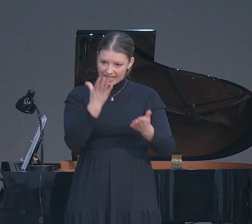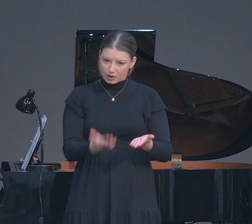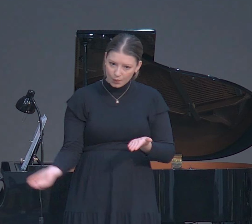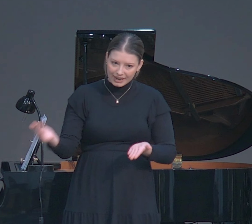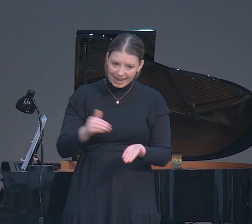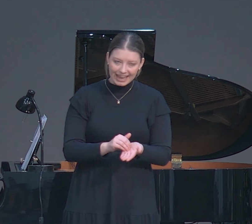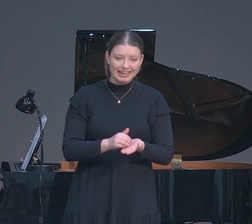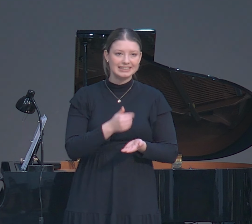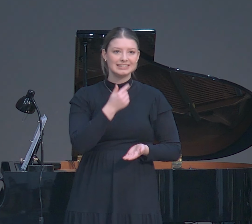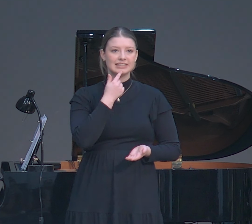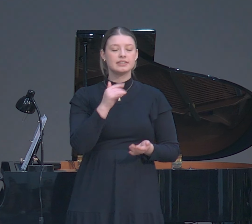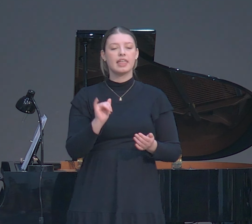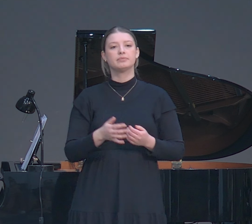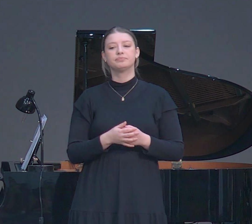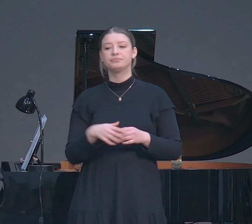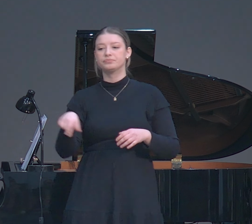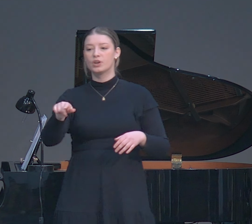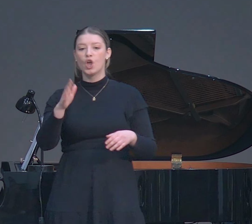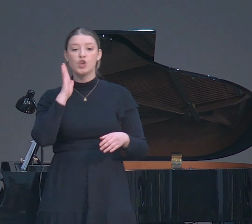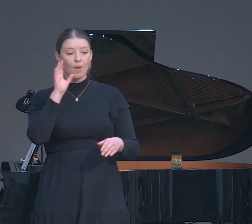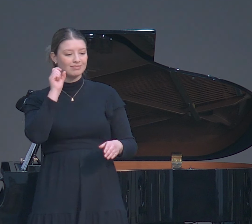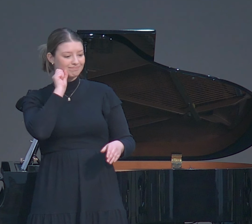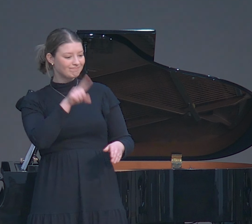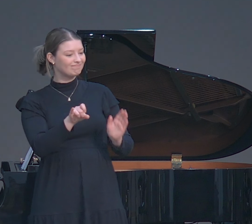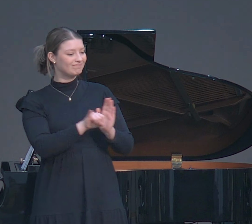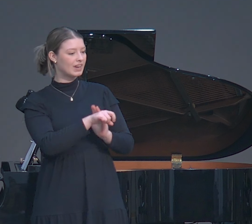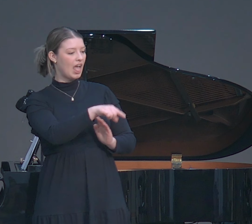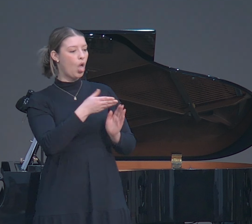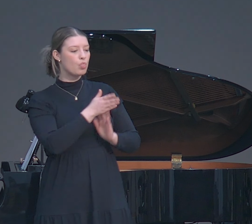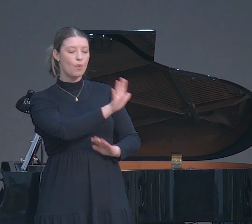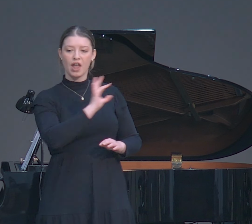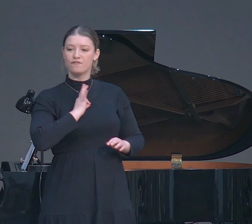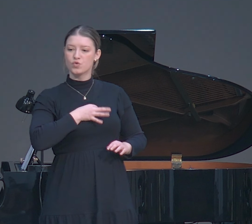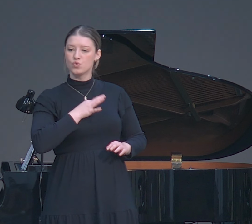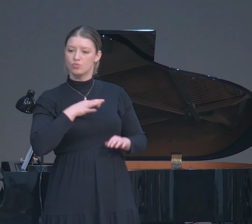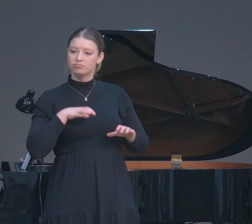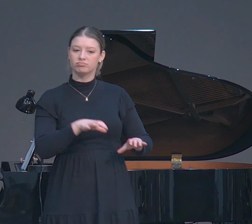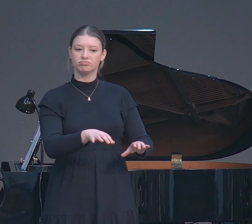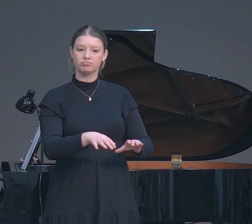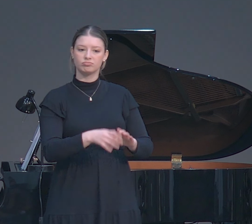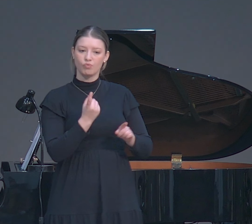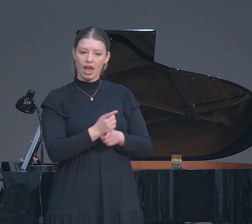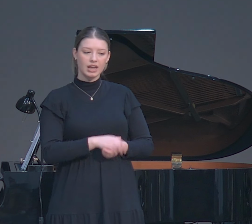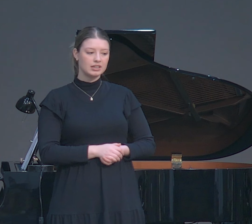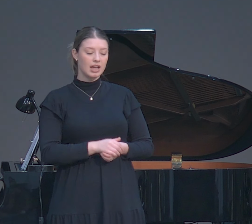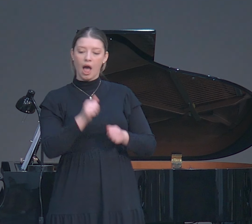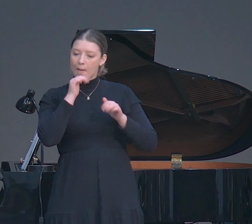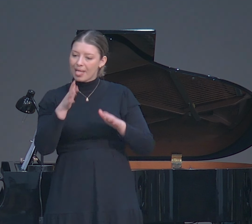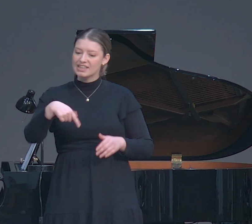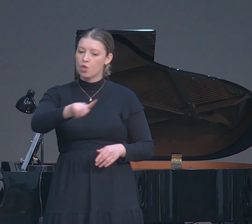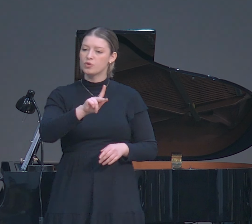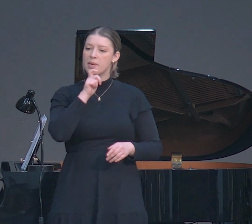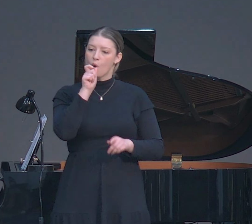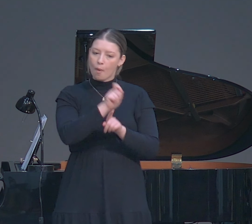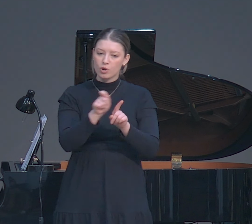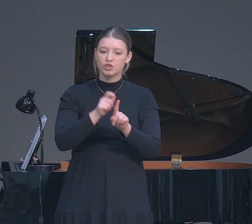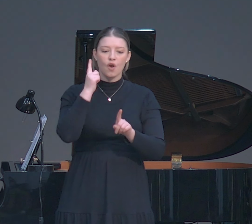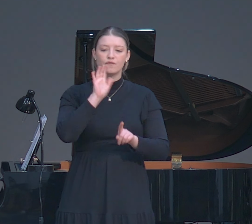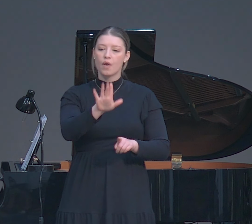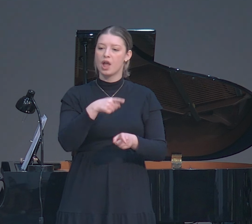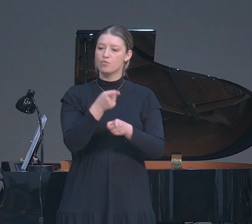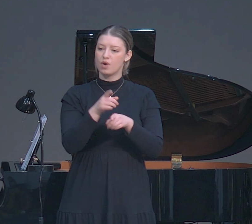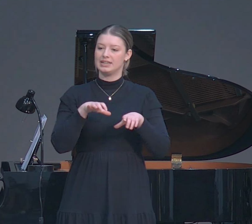When he said things like, you'll know them by their fruits, Blessed are those who are persecuted for